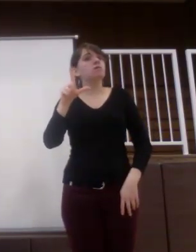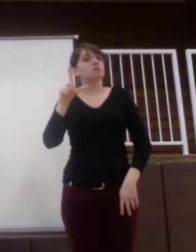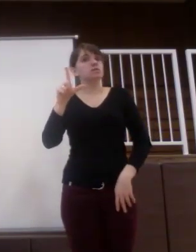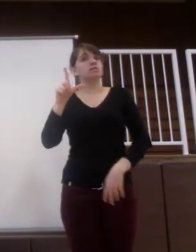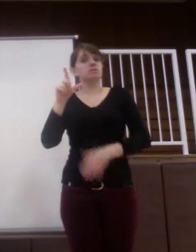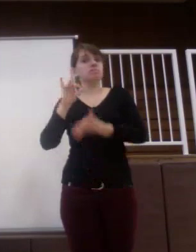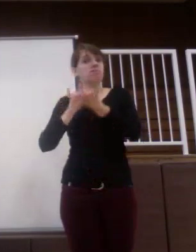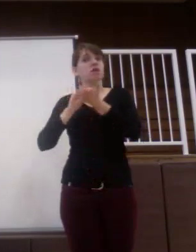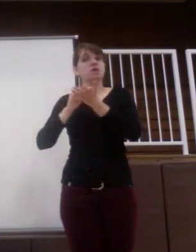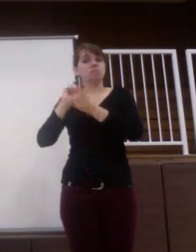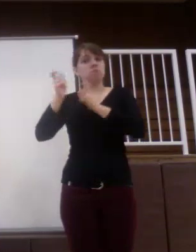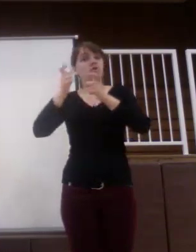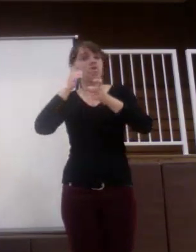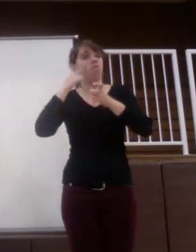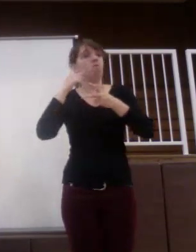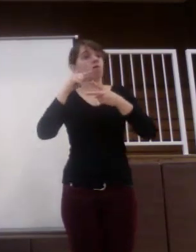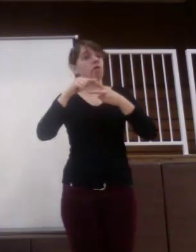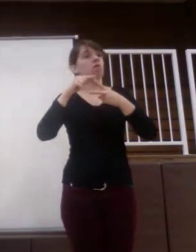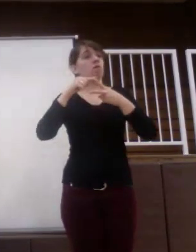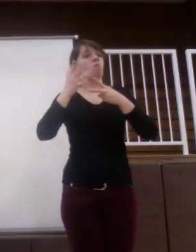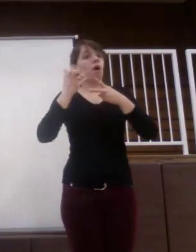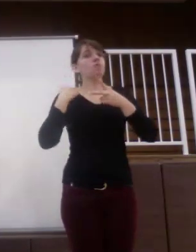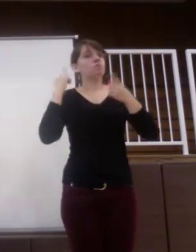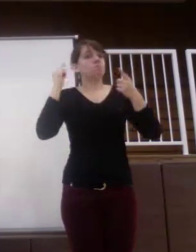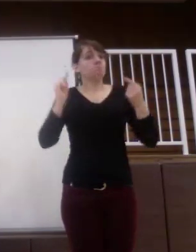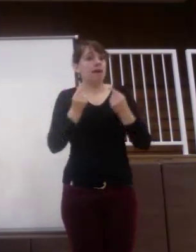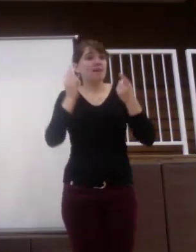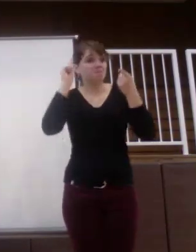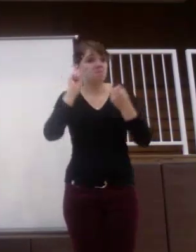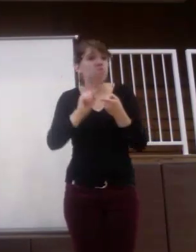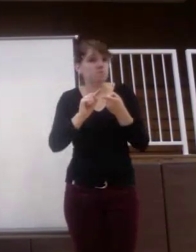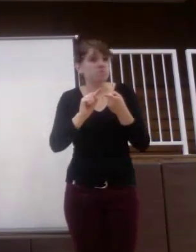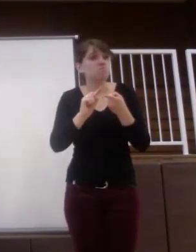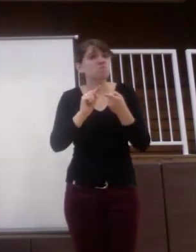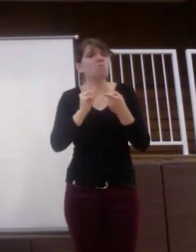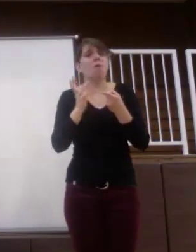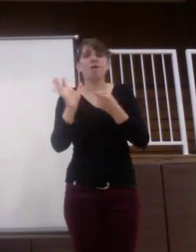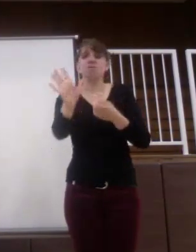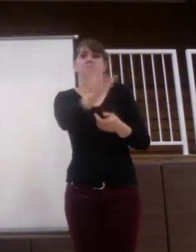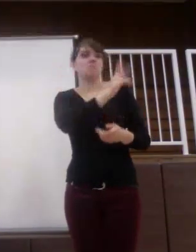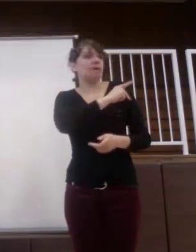palliative treatments to make a patient comfortable,